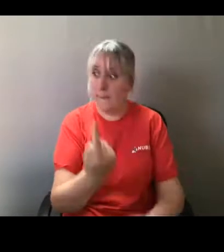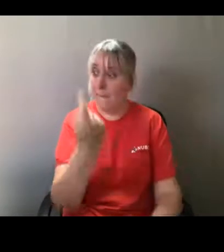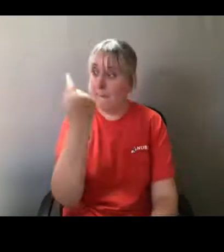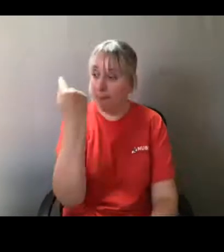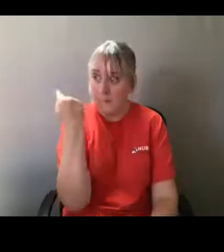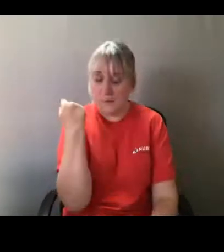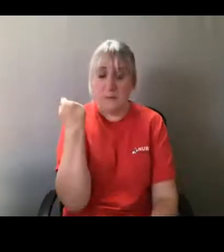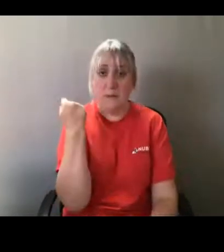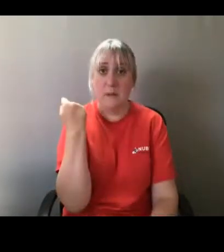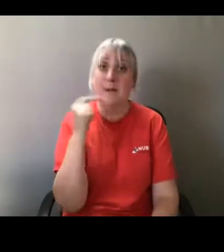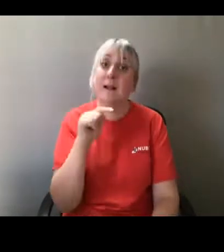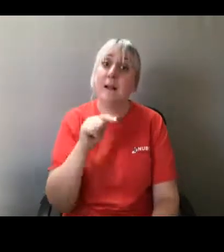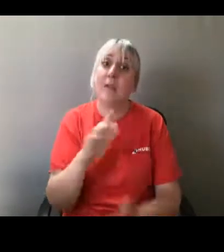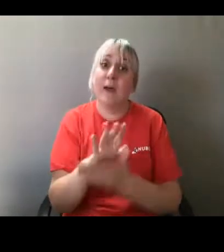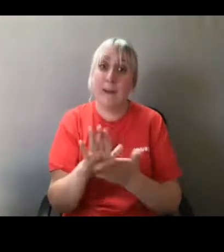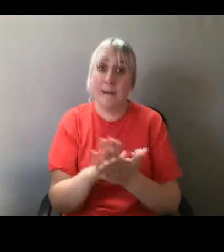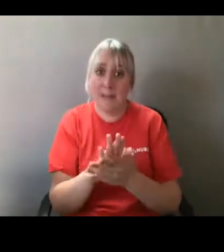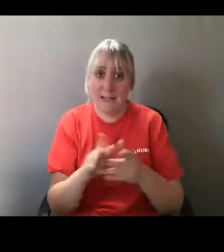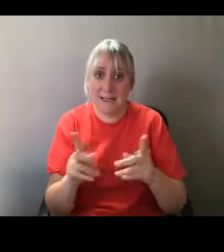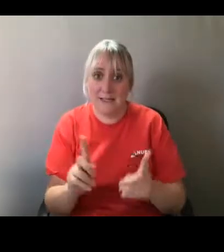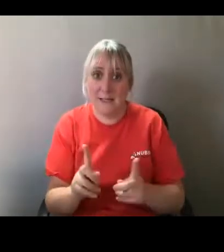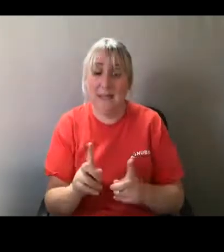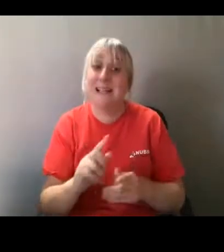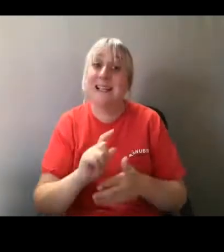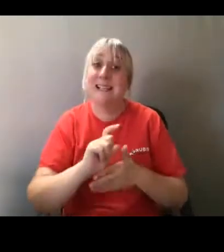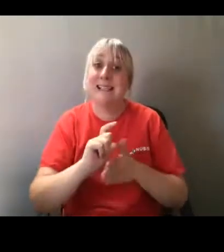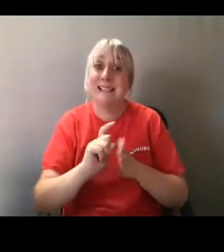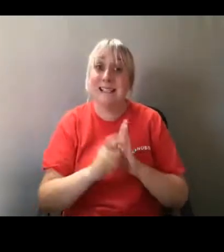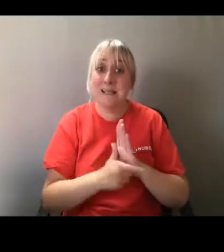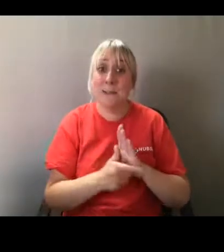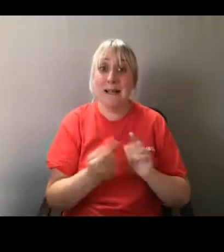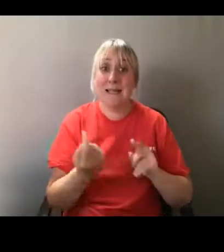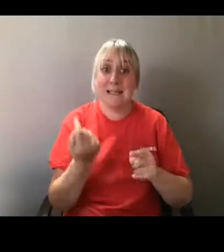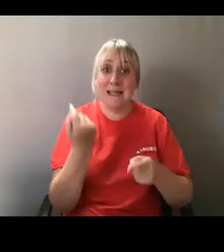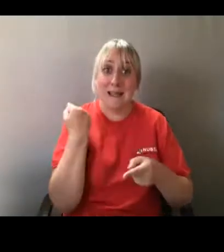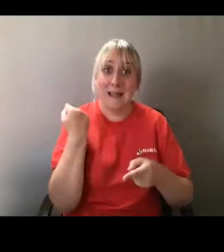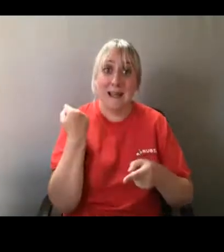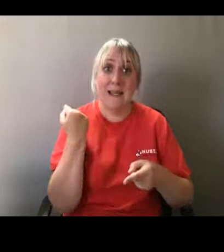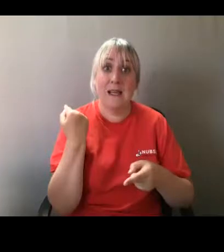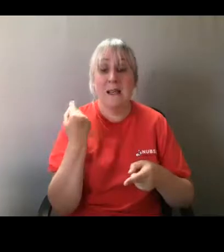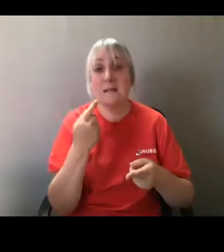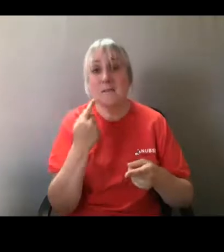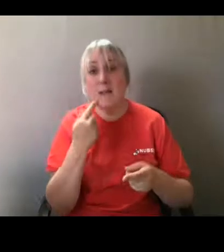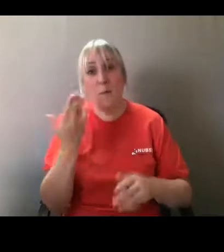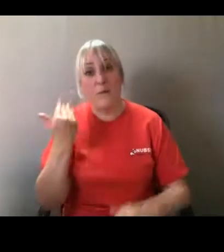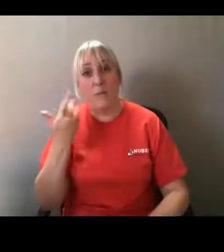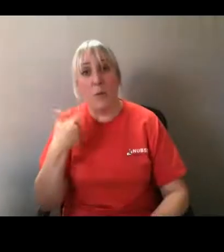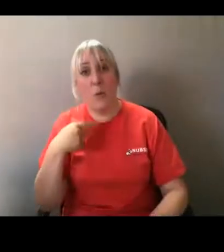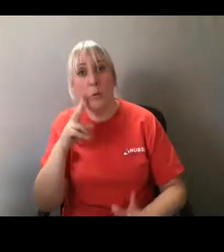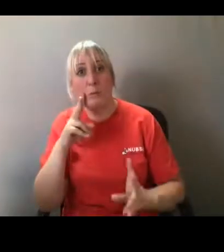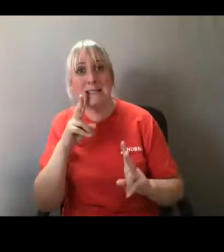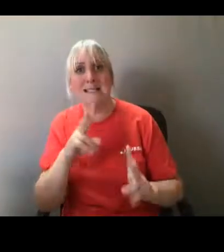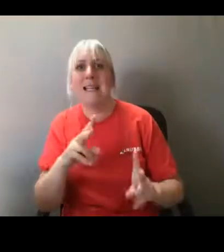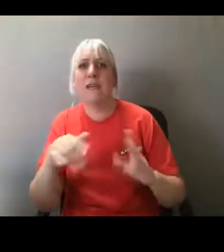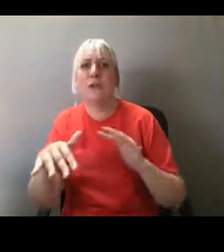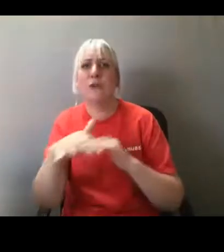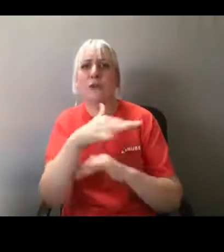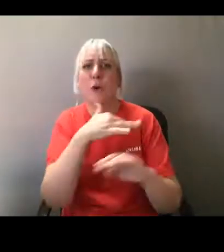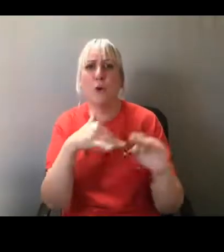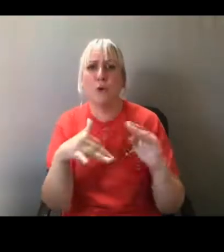meant was that disability was seen as a